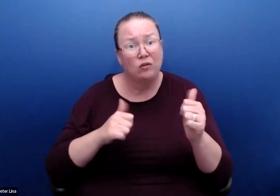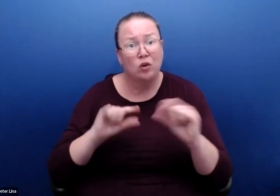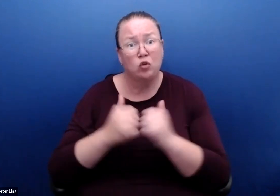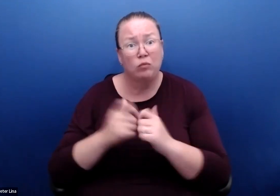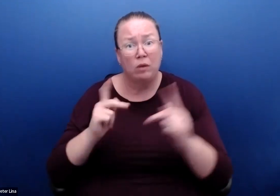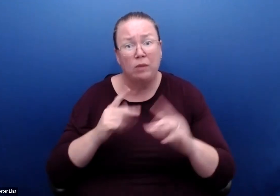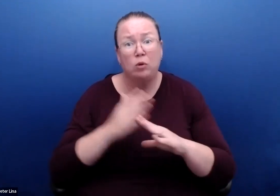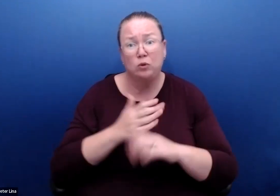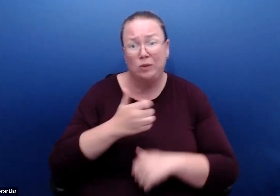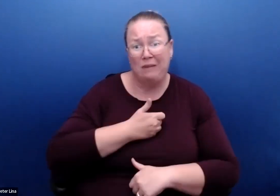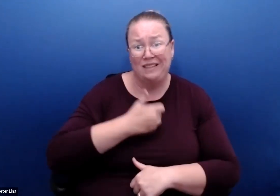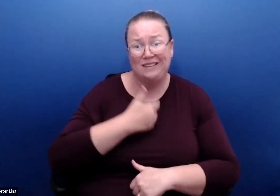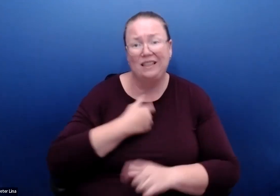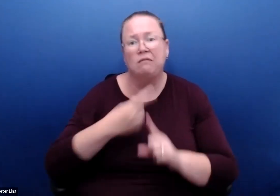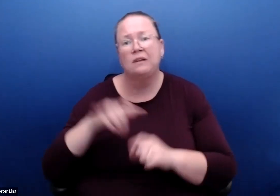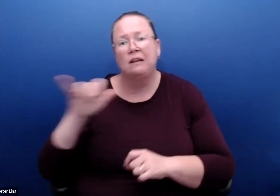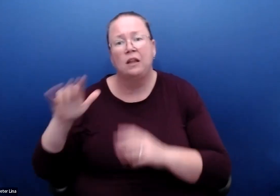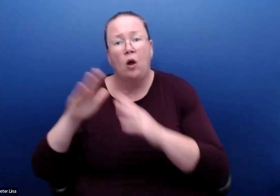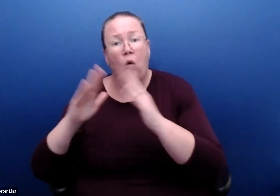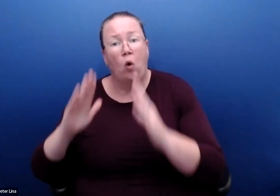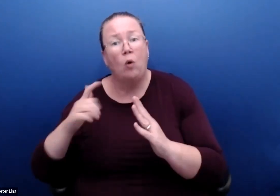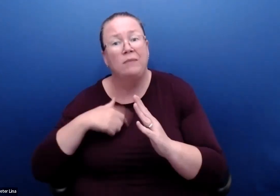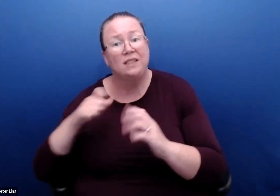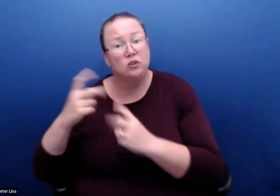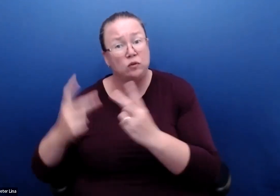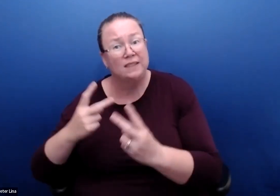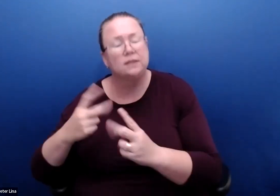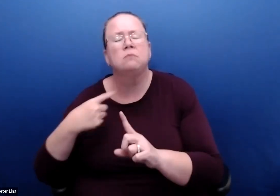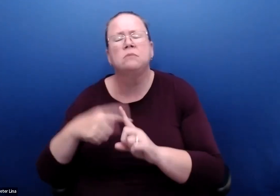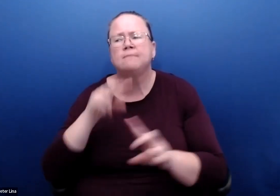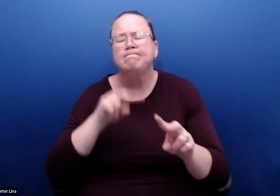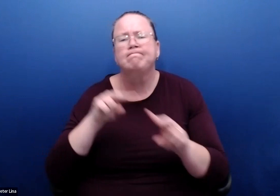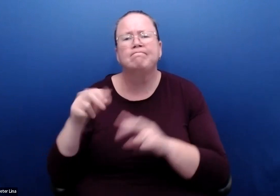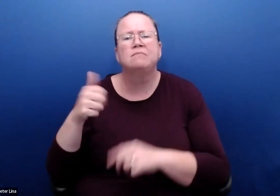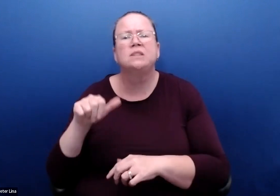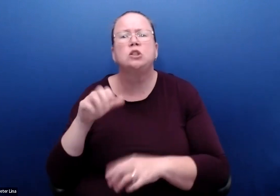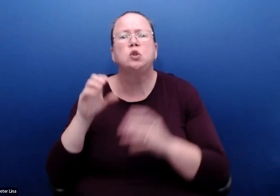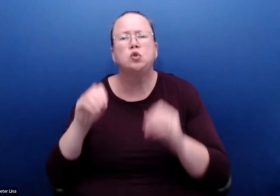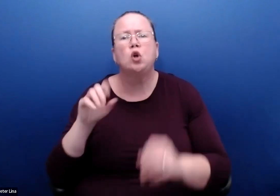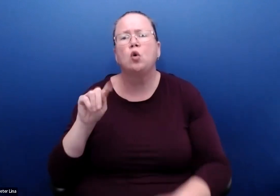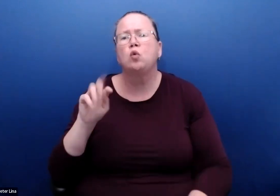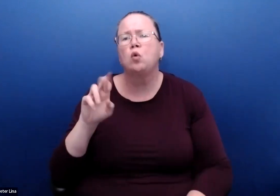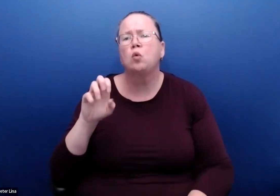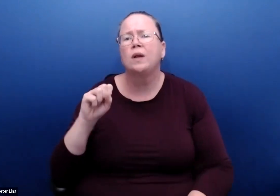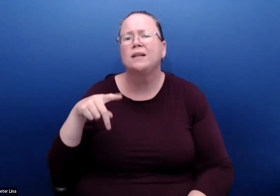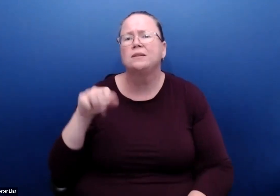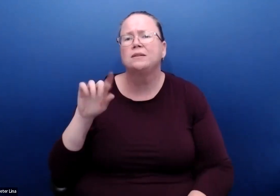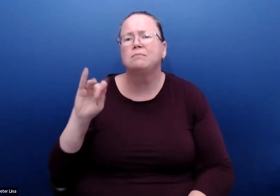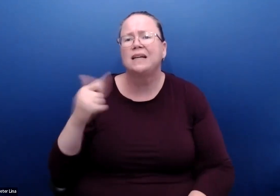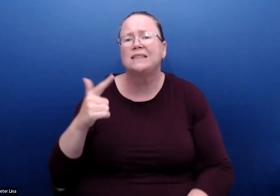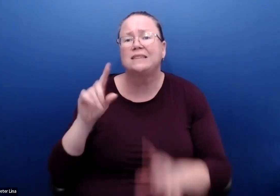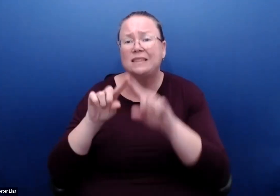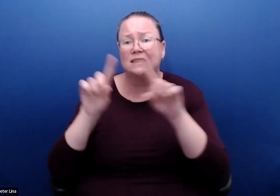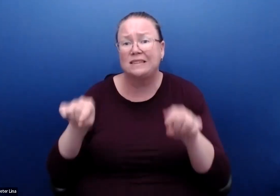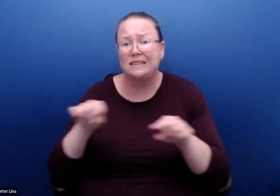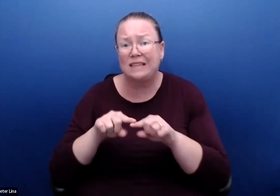between myself and the home I planned to visit. I was also looking for any no trespassing signs or any other